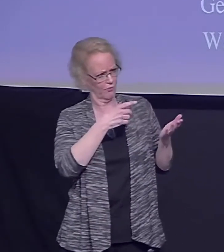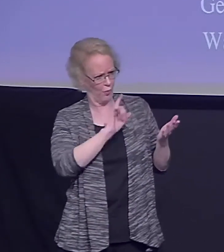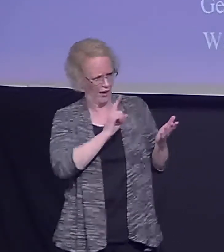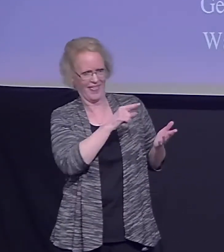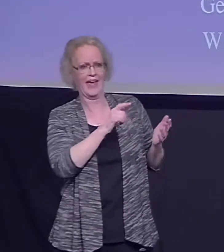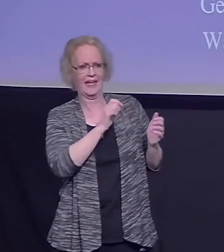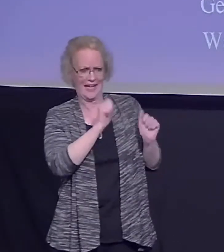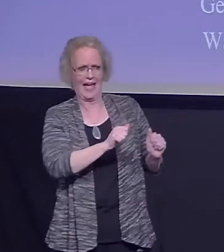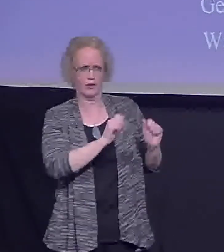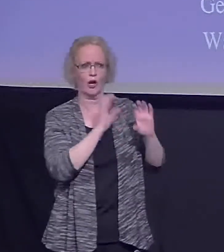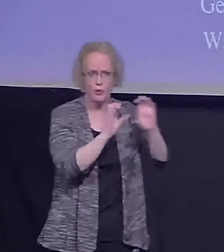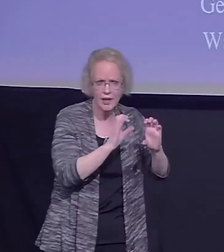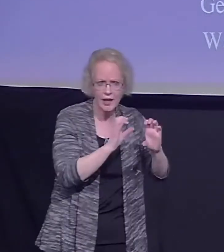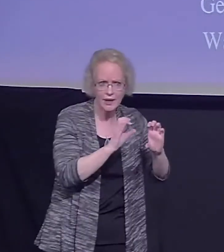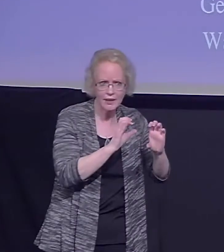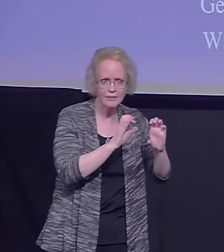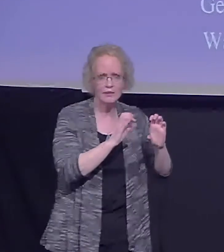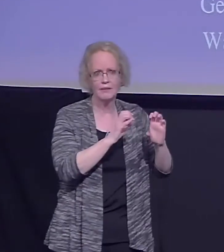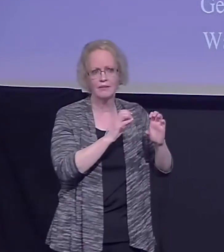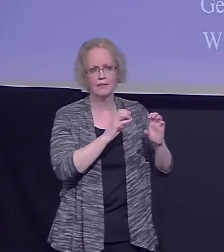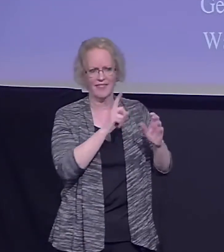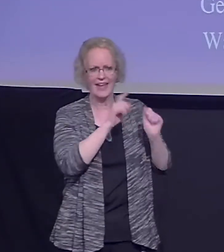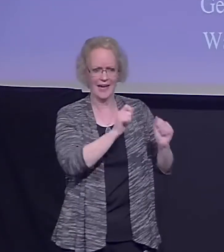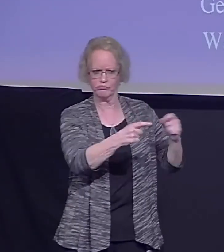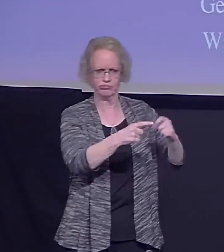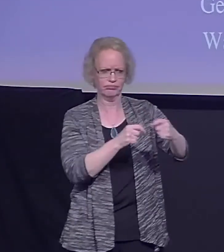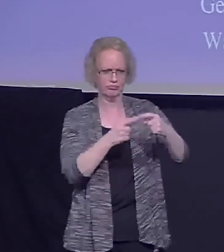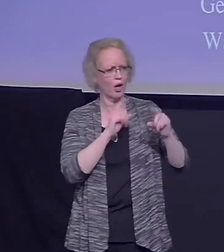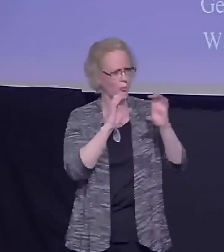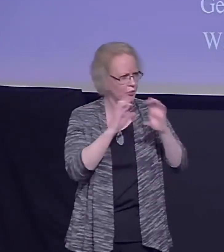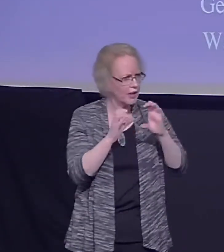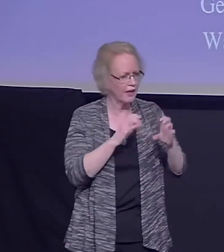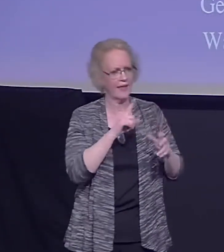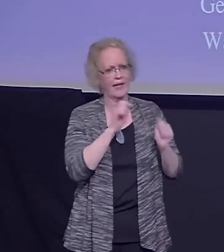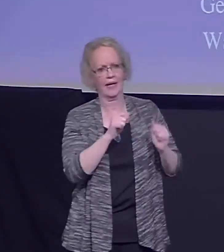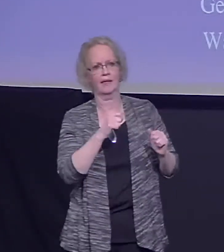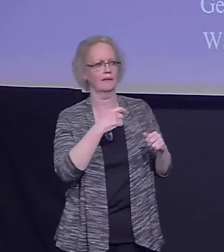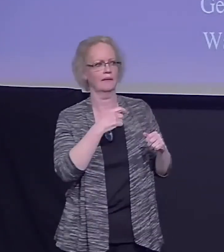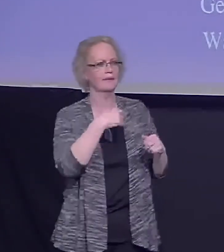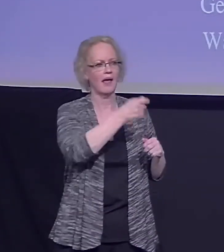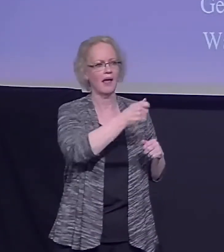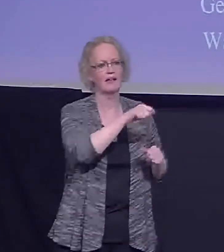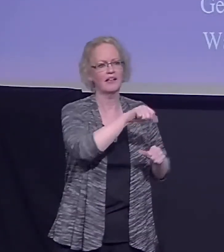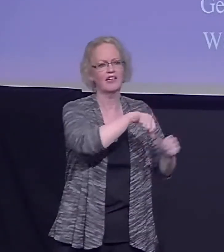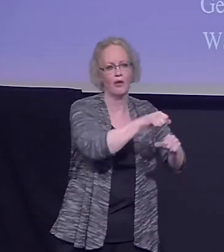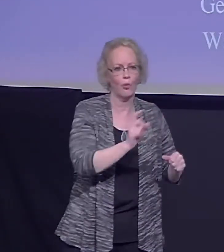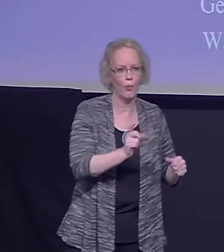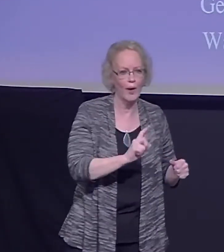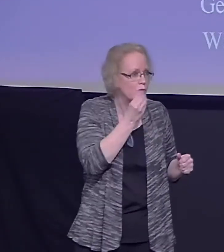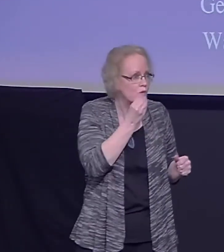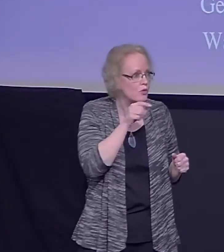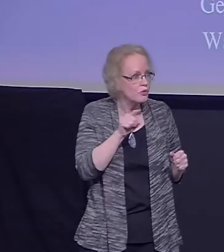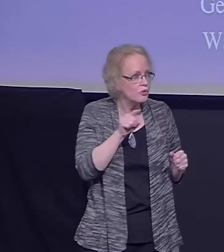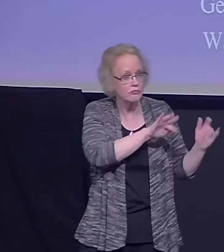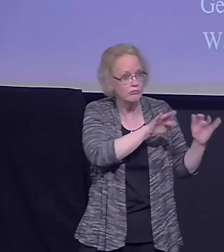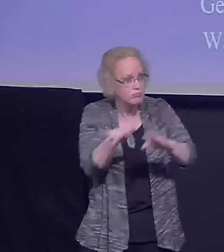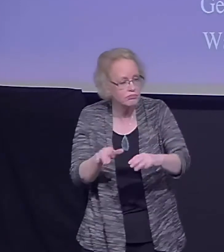can indicate the location of a food source or the location of a friend,